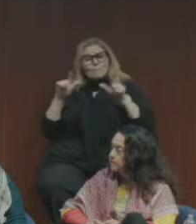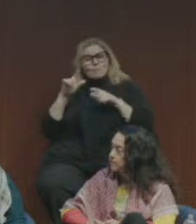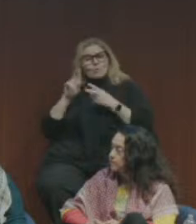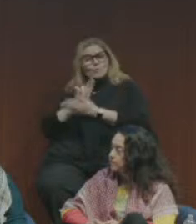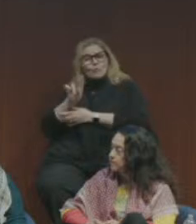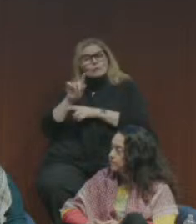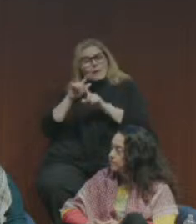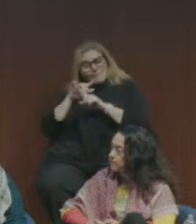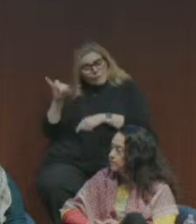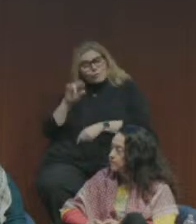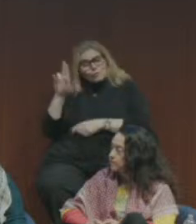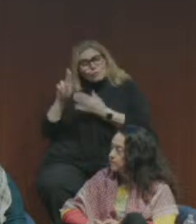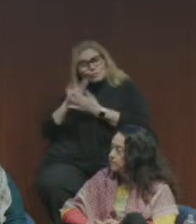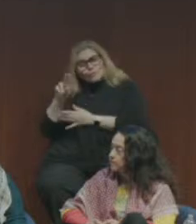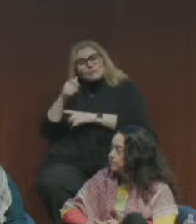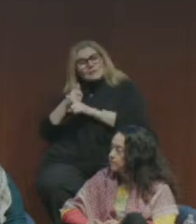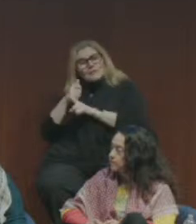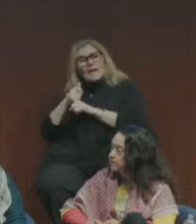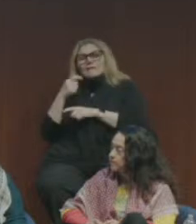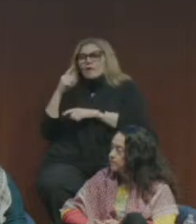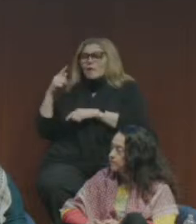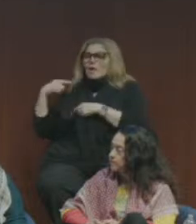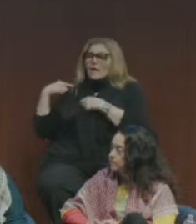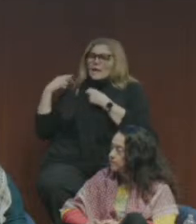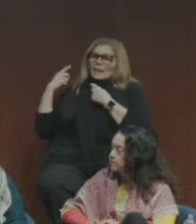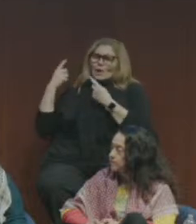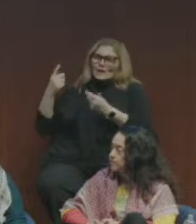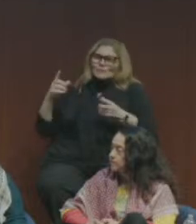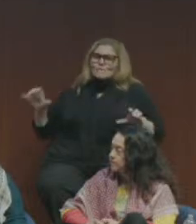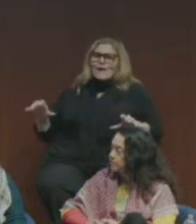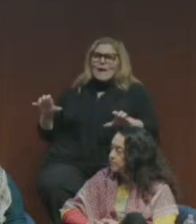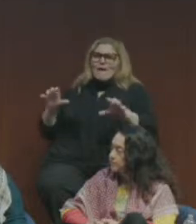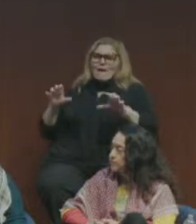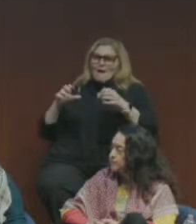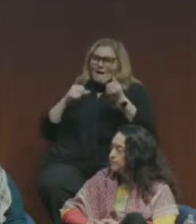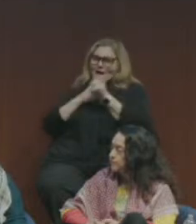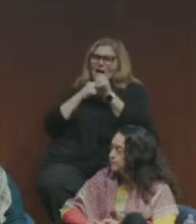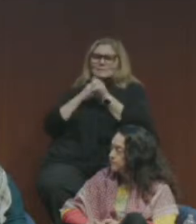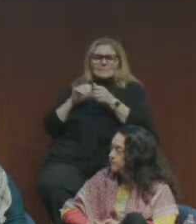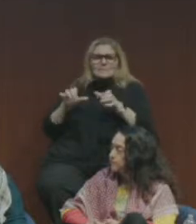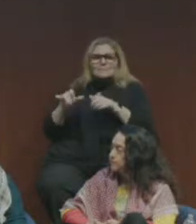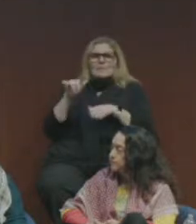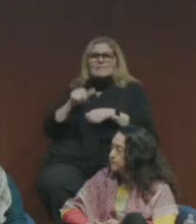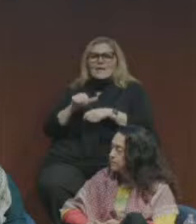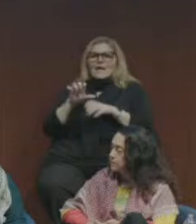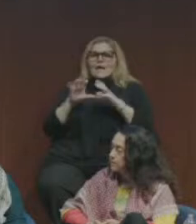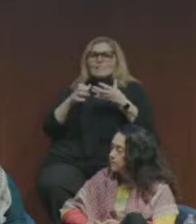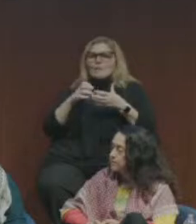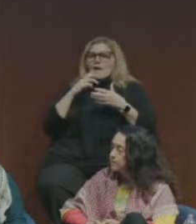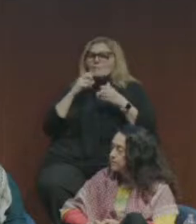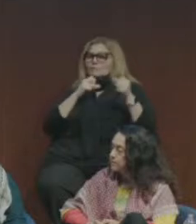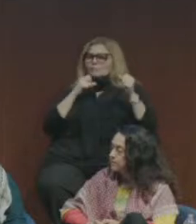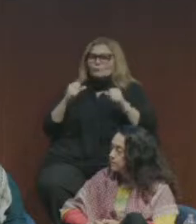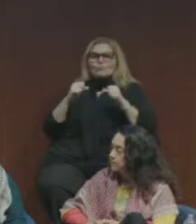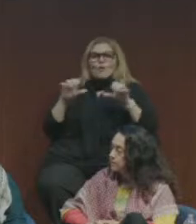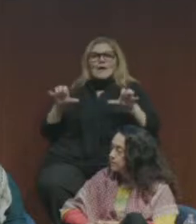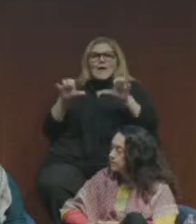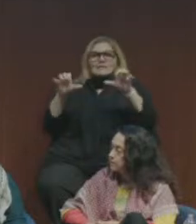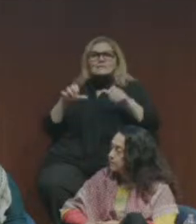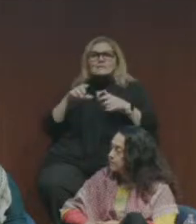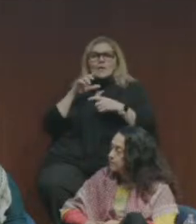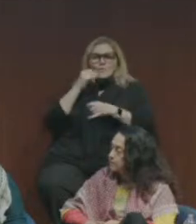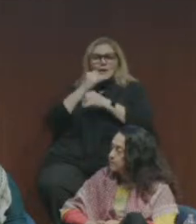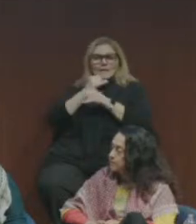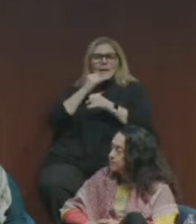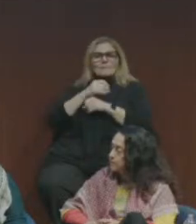that has had a long history of activism. We are a campus that has a faculty union. We are a